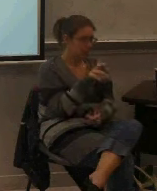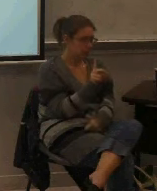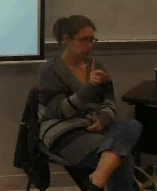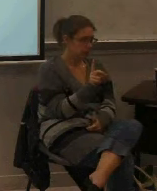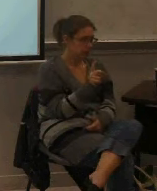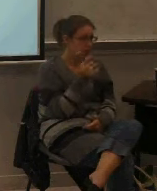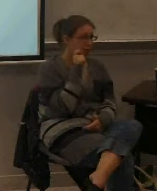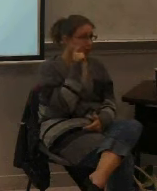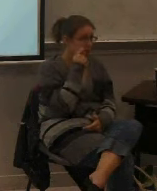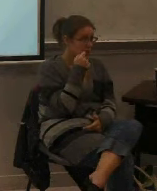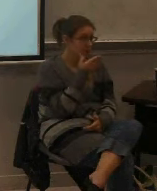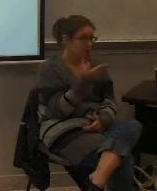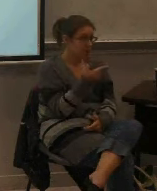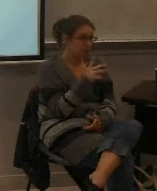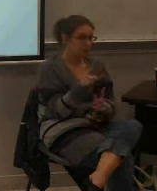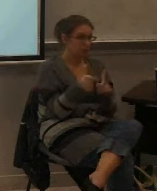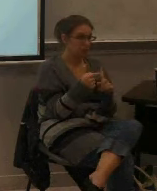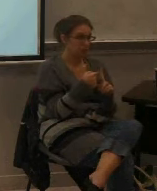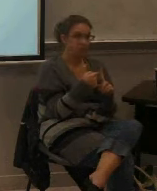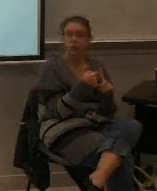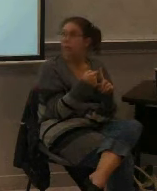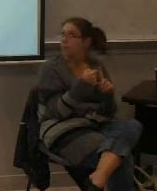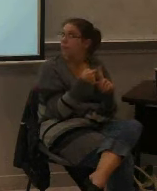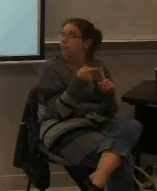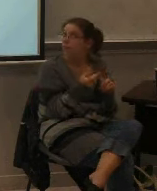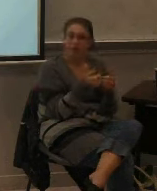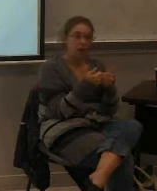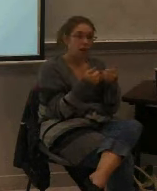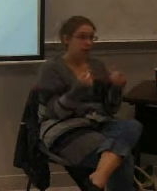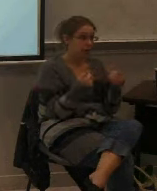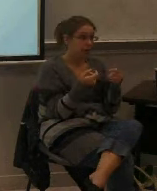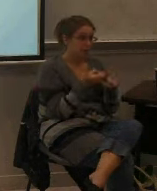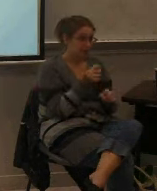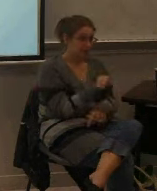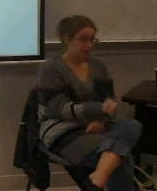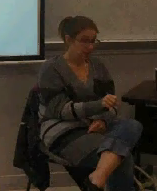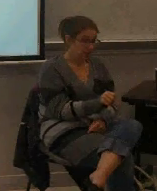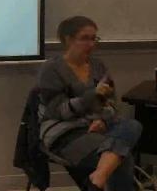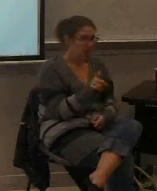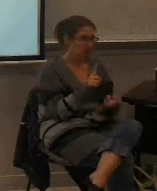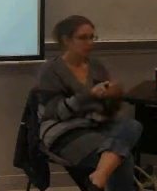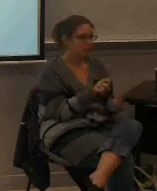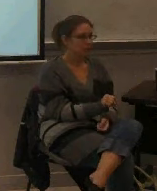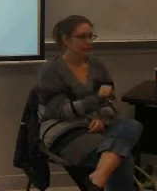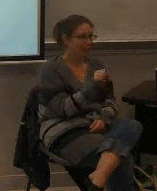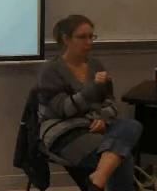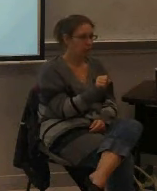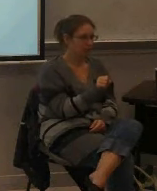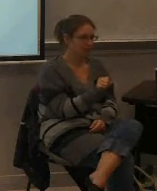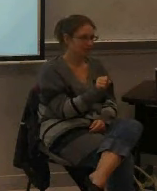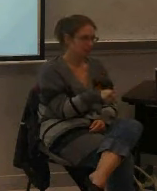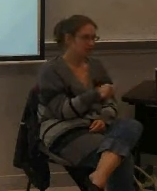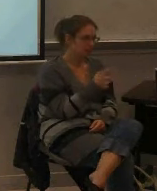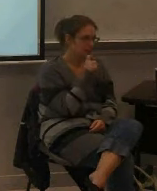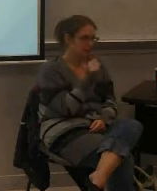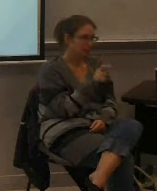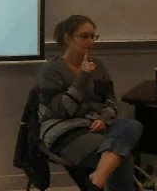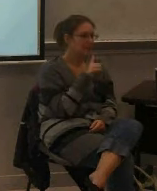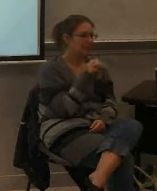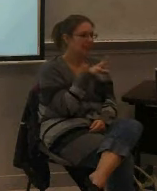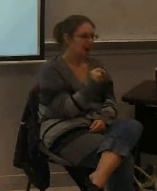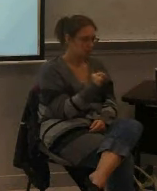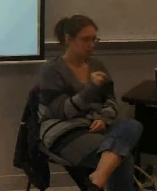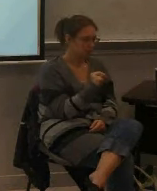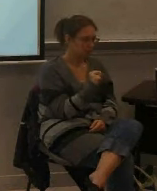thing is that when they isolate the same species of bacteria from the southern hemisphere, they go to the south because the south facing is down in the